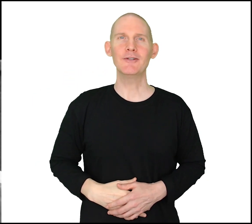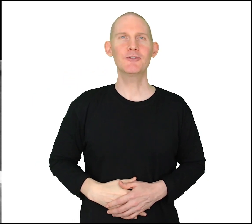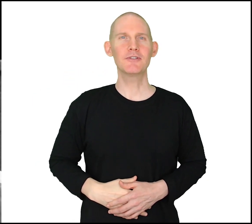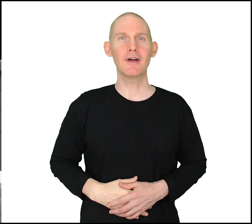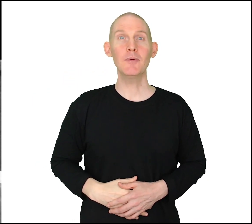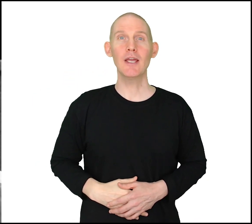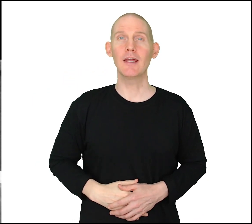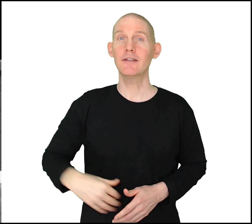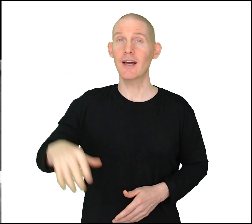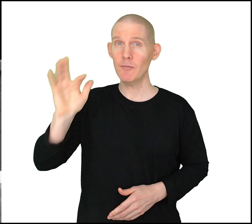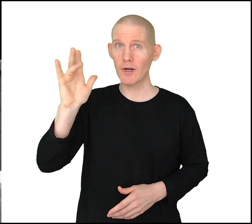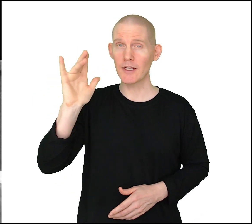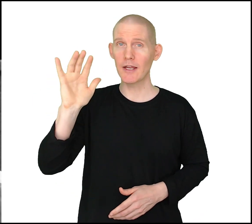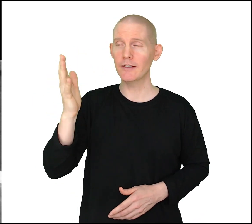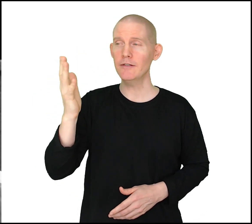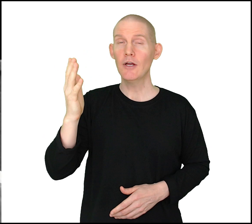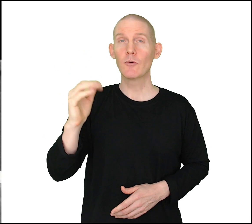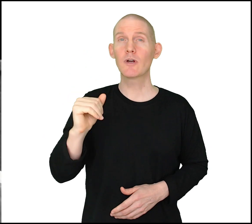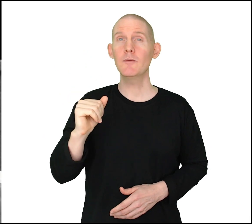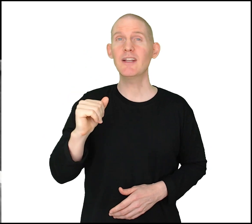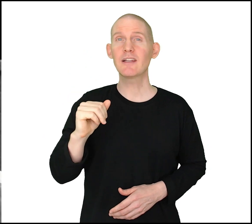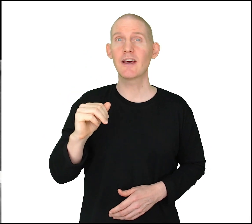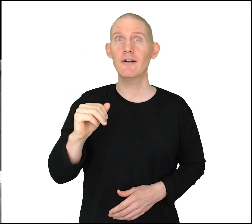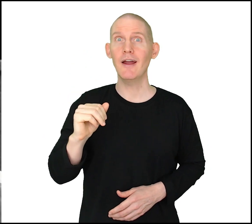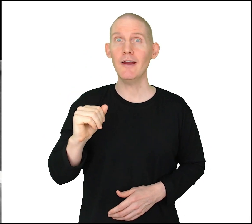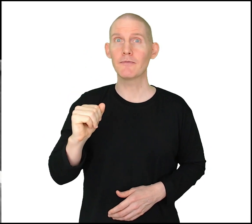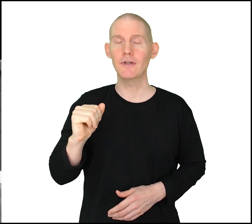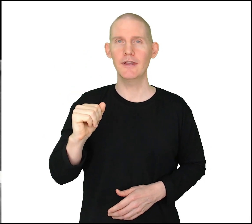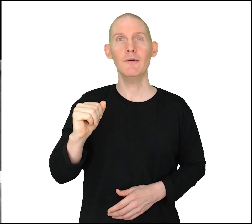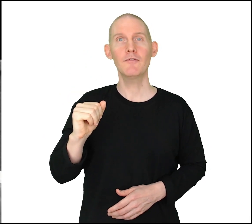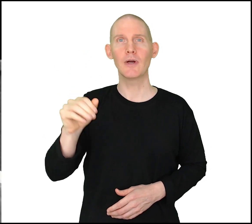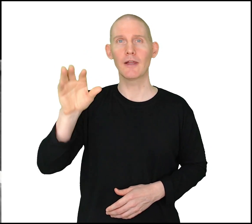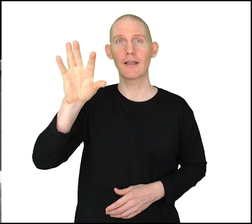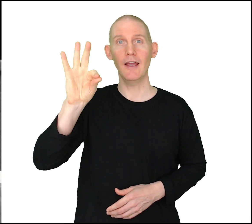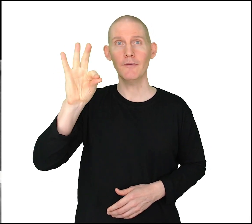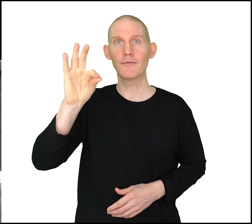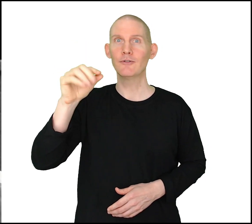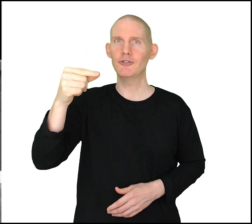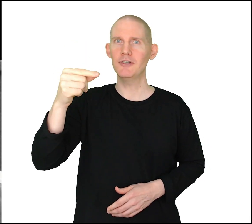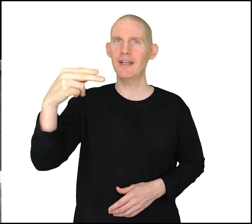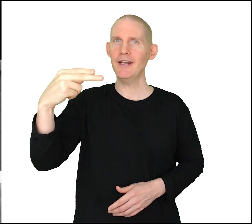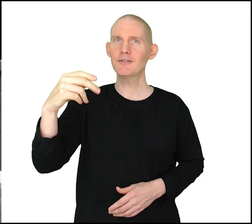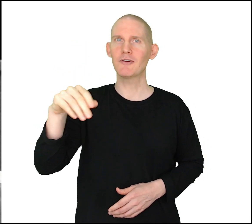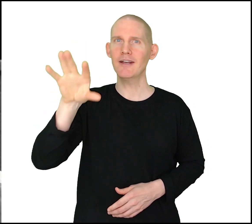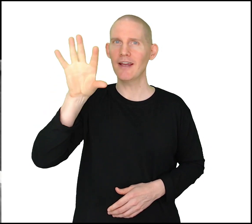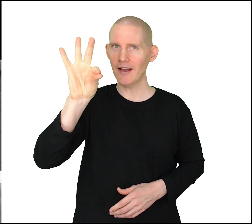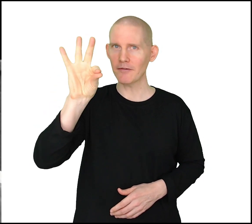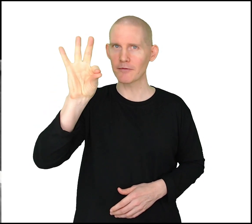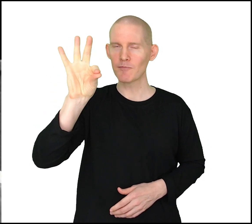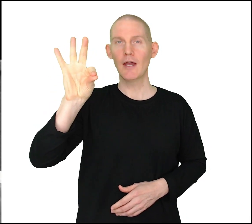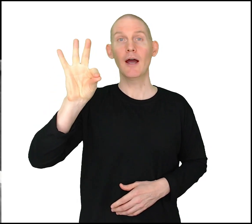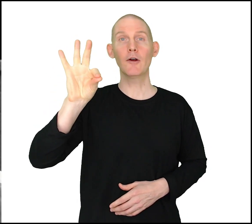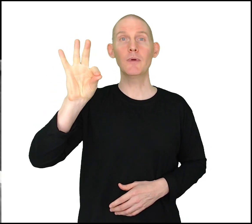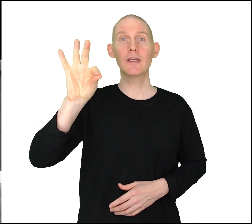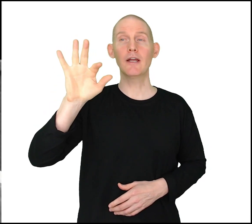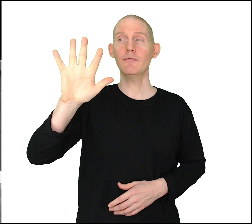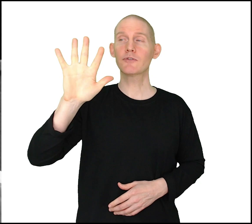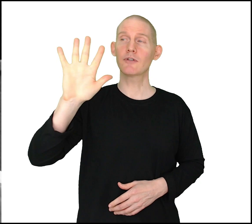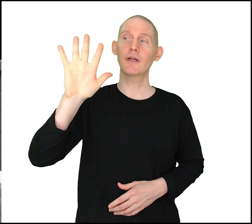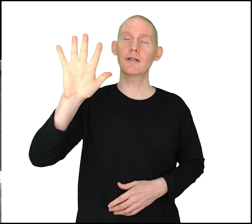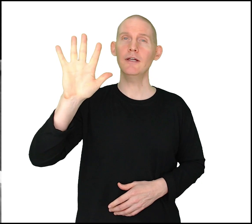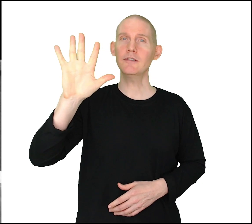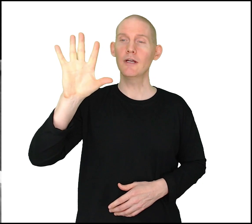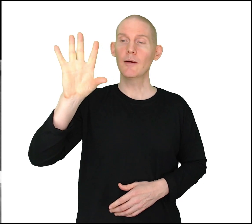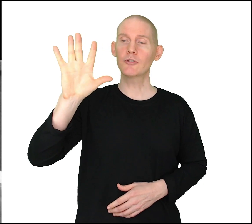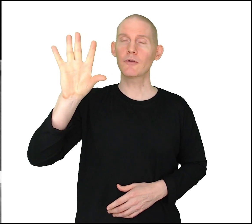Okay, use your dominant hand. I'm right-handed. We're going to make the letter F in the alphabet, like F, G, H, right? F. How do we make an F?